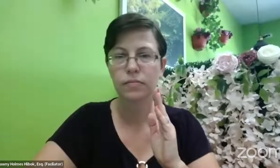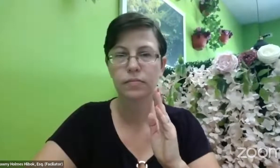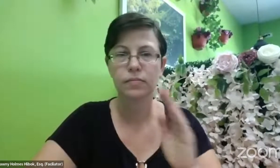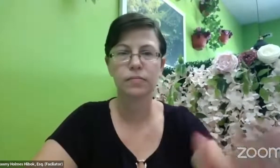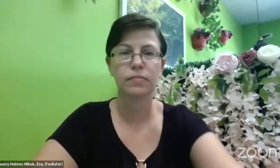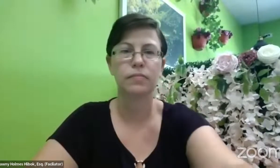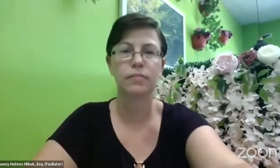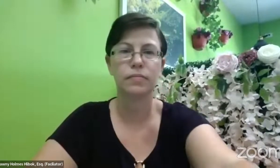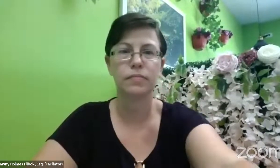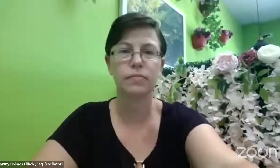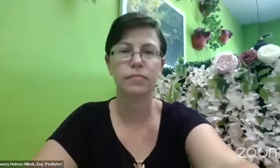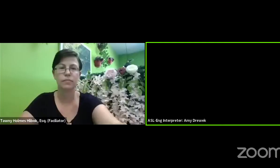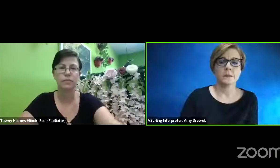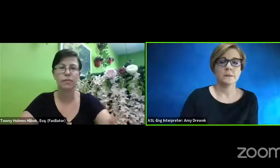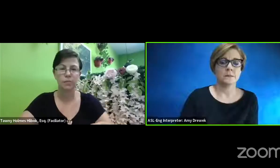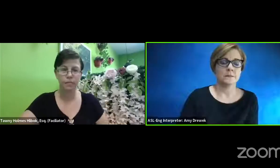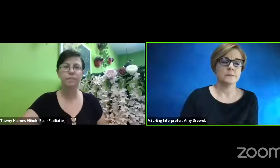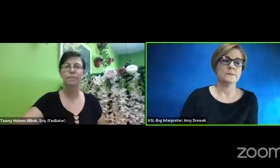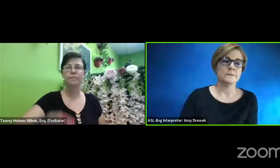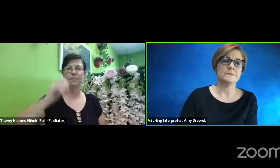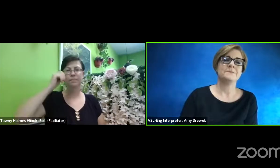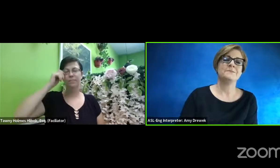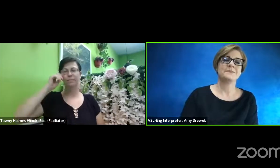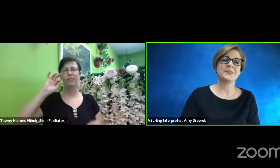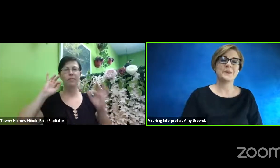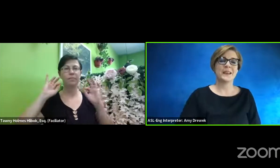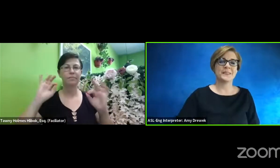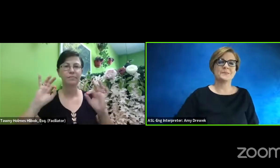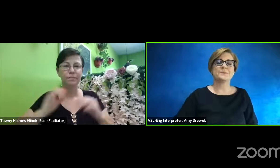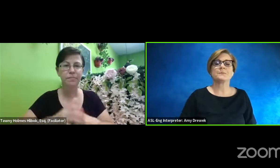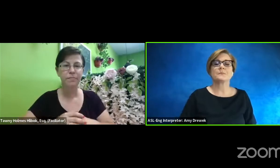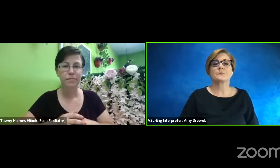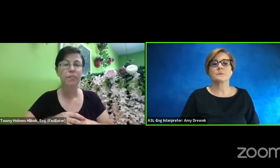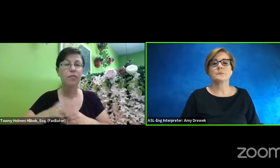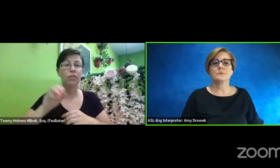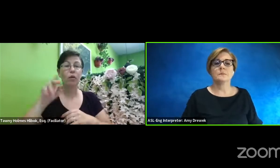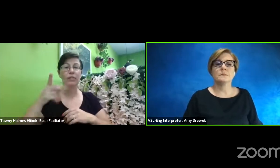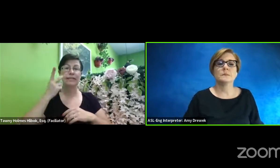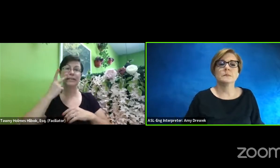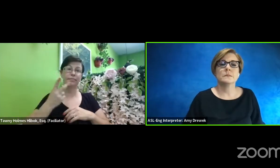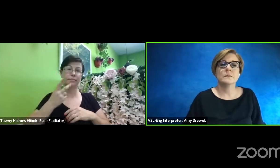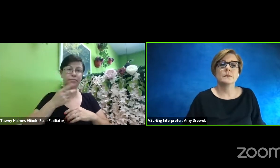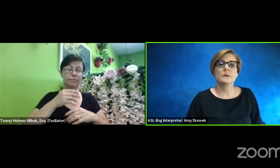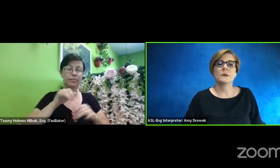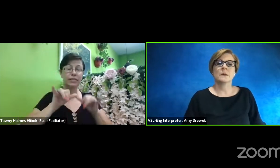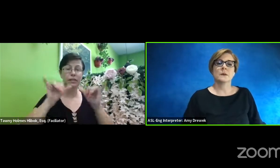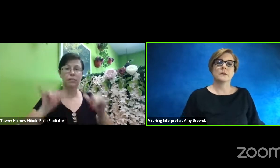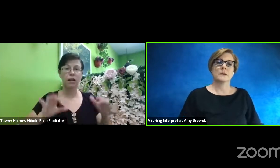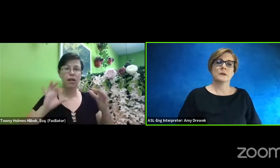Wait till both the interpreter and myself are spotlit. Okay.